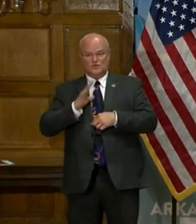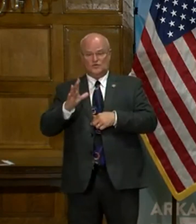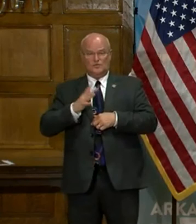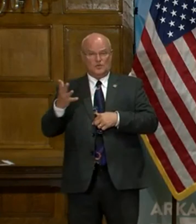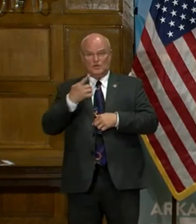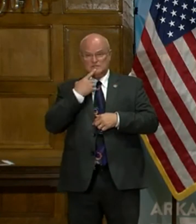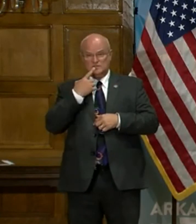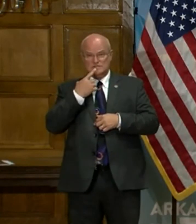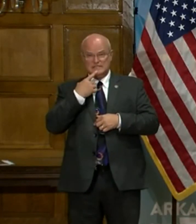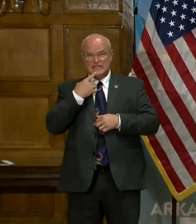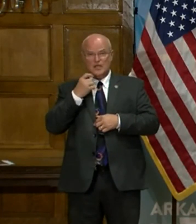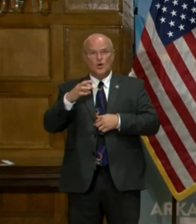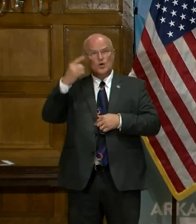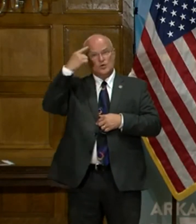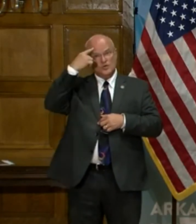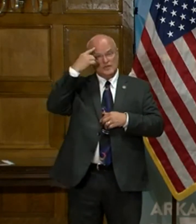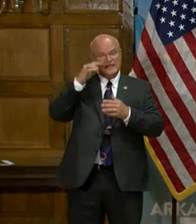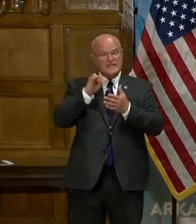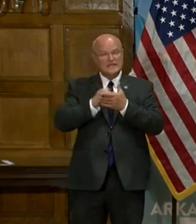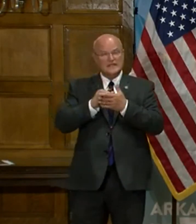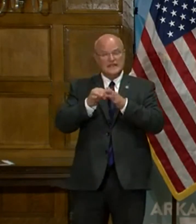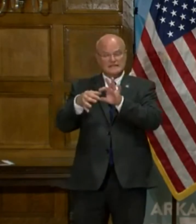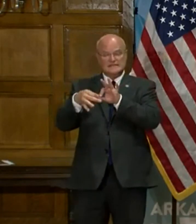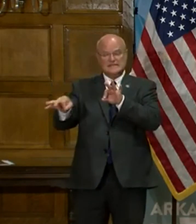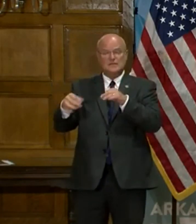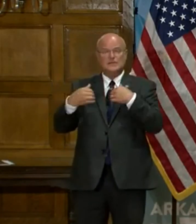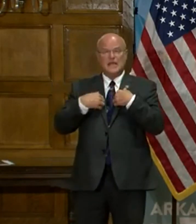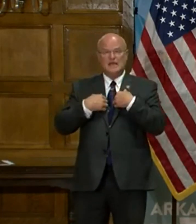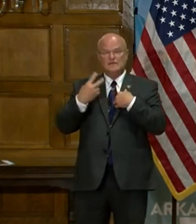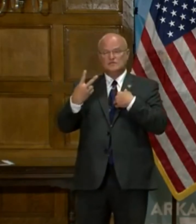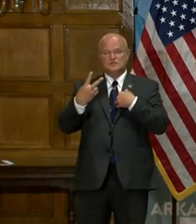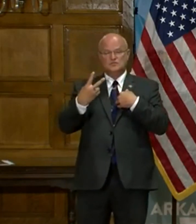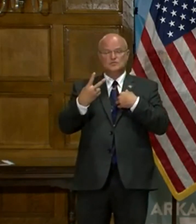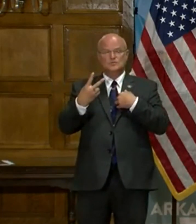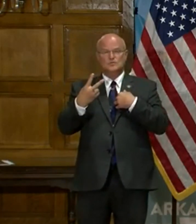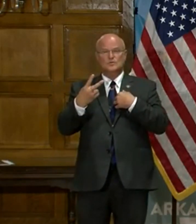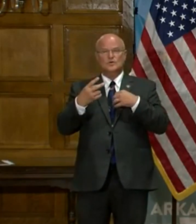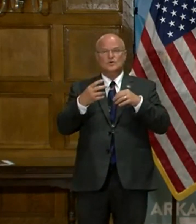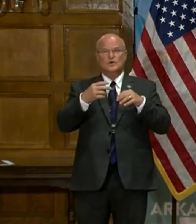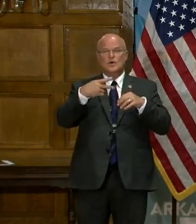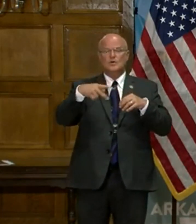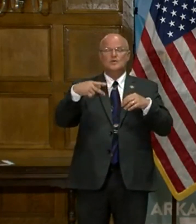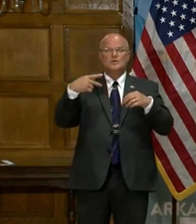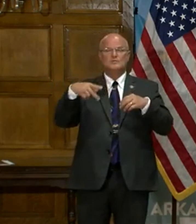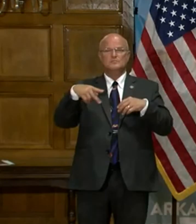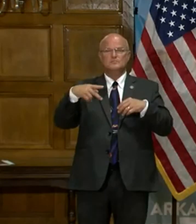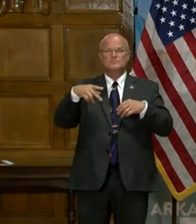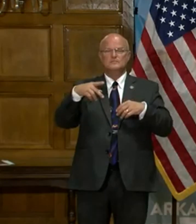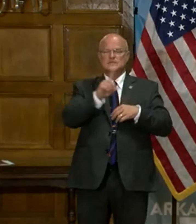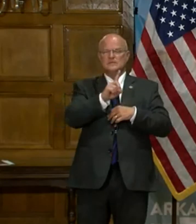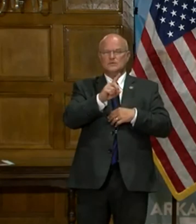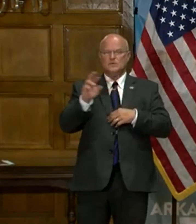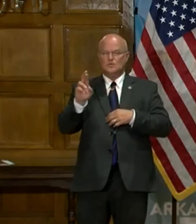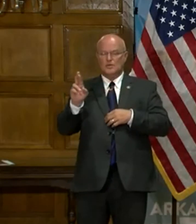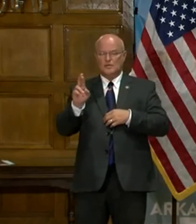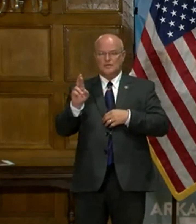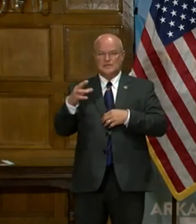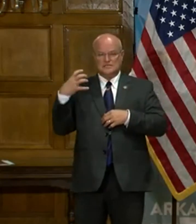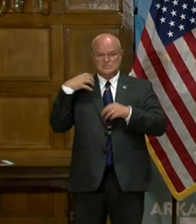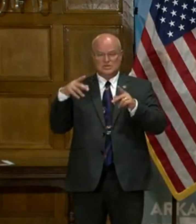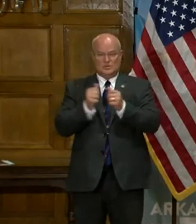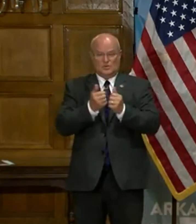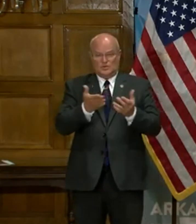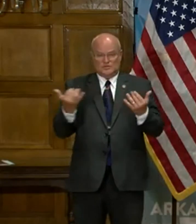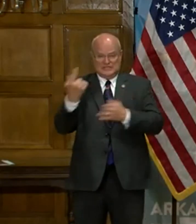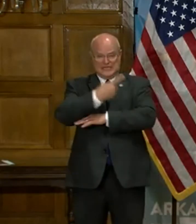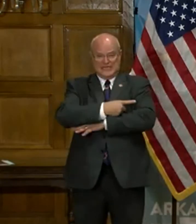formalize what you've said, or do you think just the statement and having the two-party chairman with you is enough? What